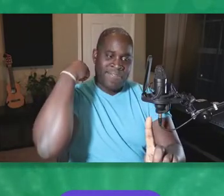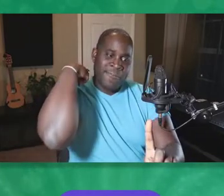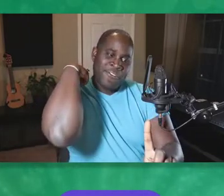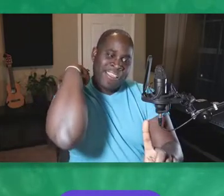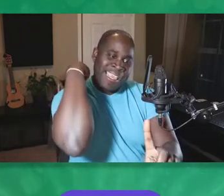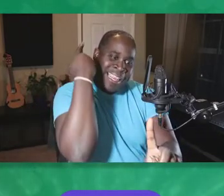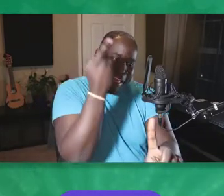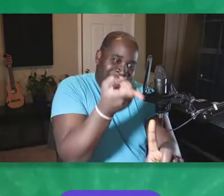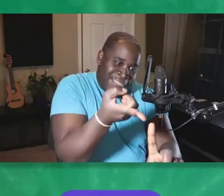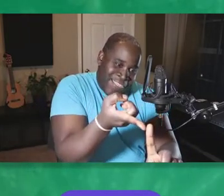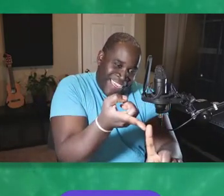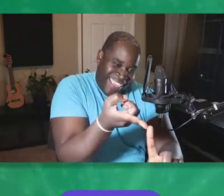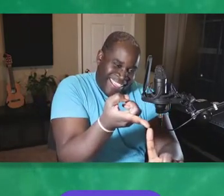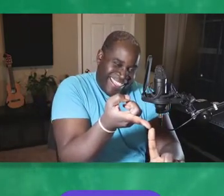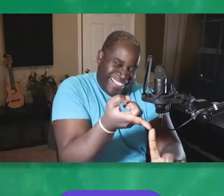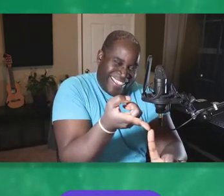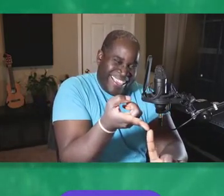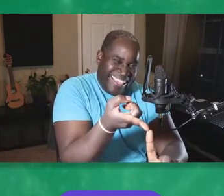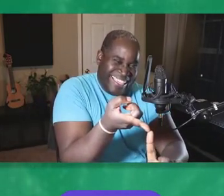But I've never seen